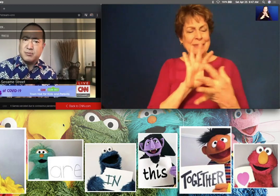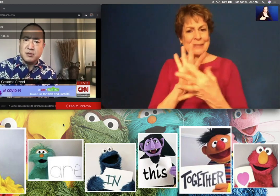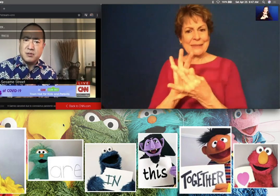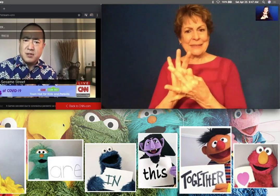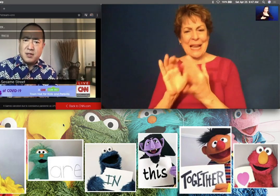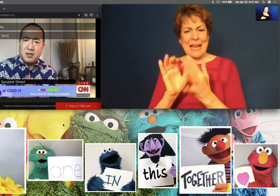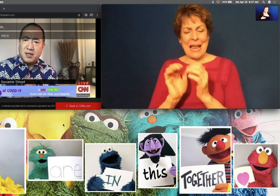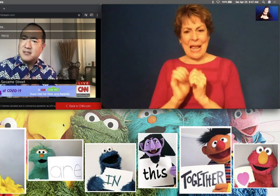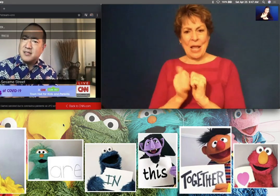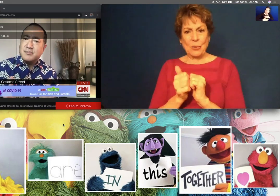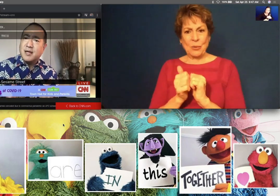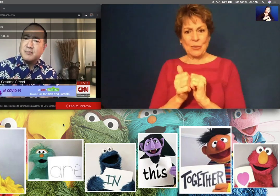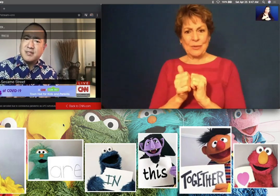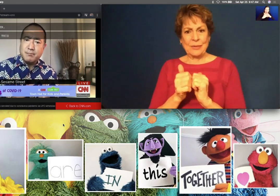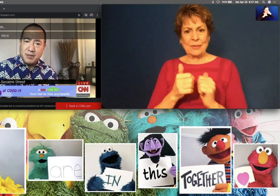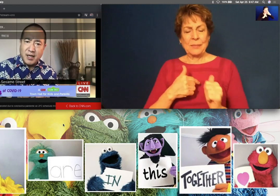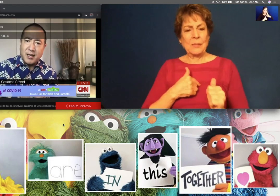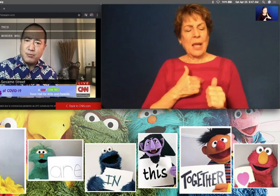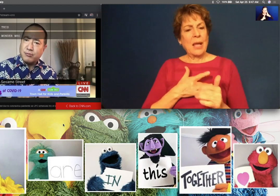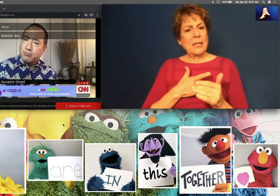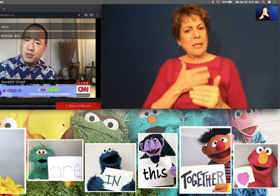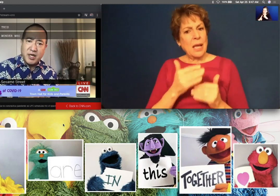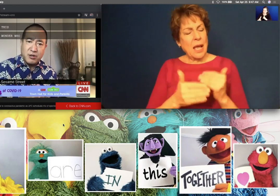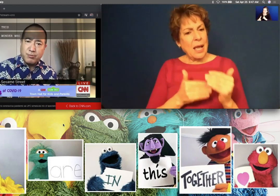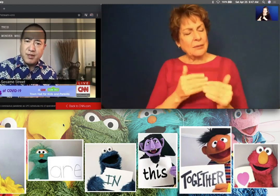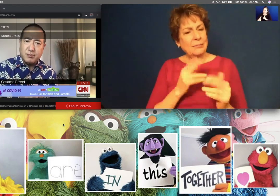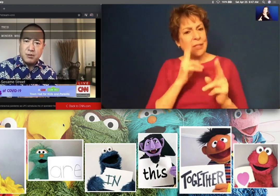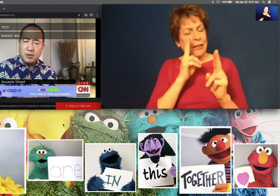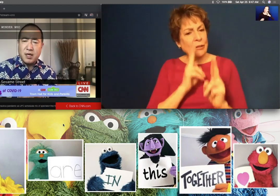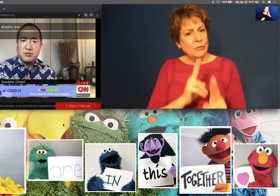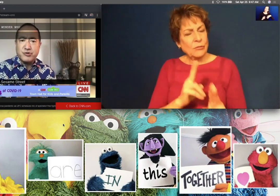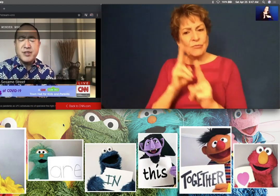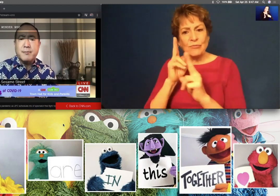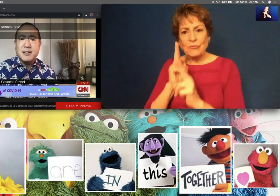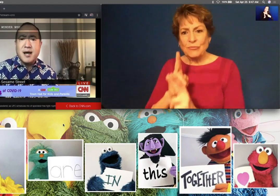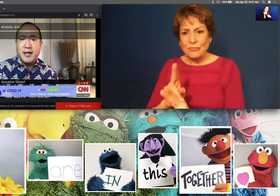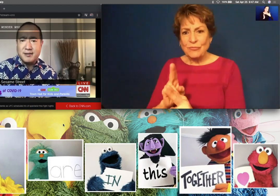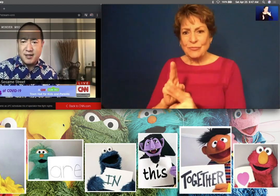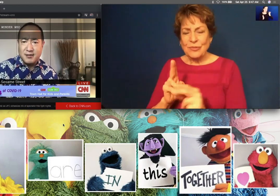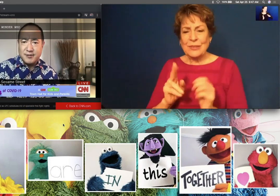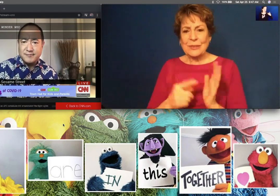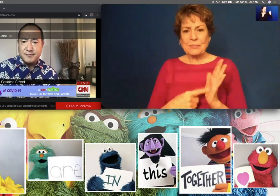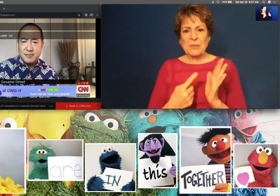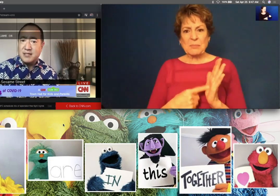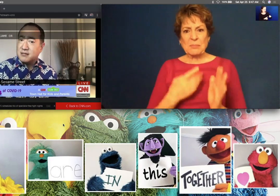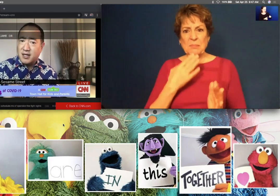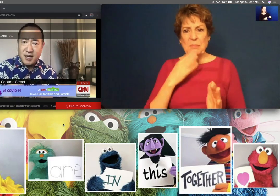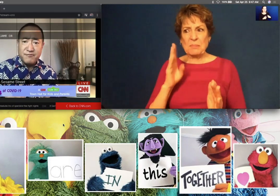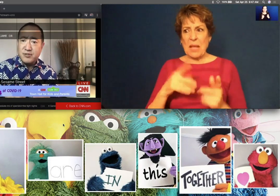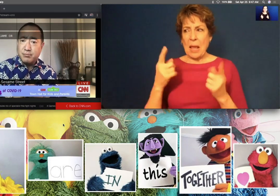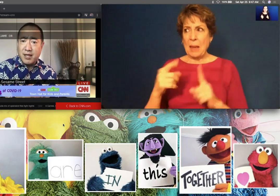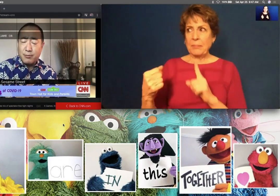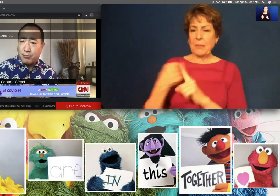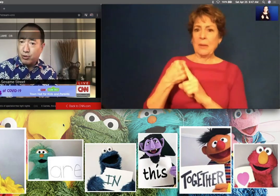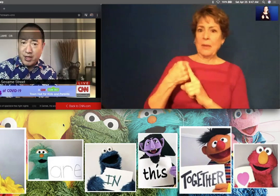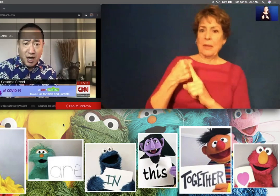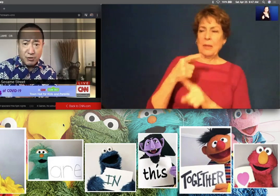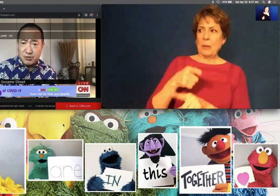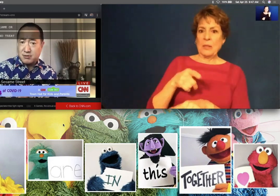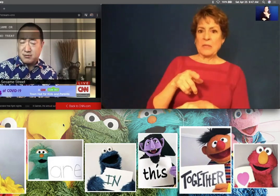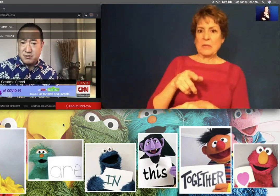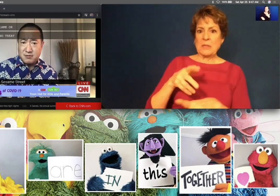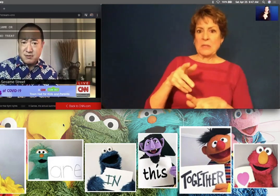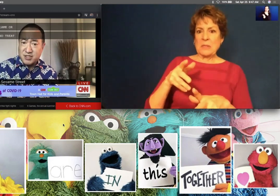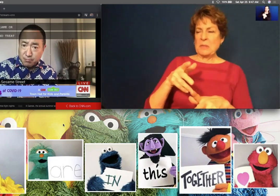another. When bad things like this happen, people often wonder who is responsible, and sometimes they blame